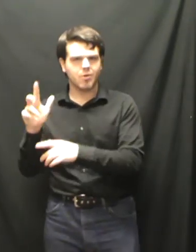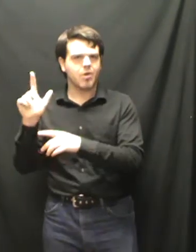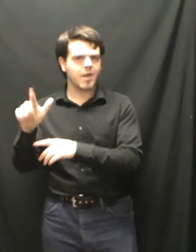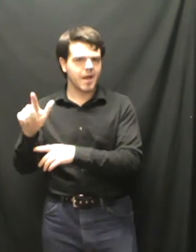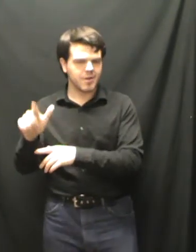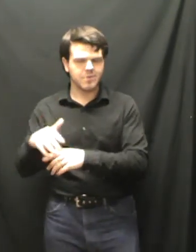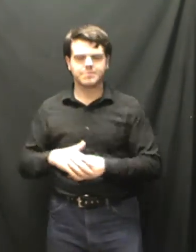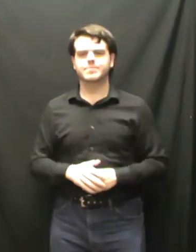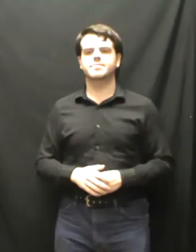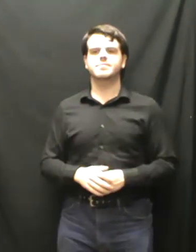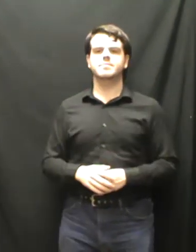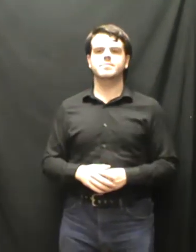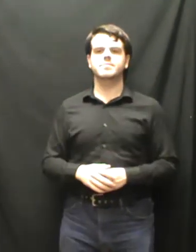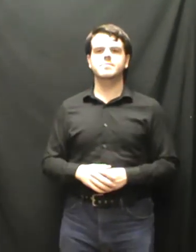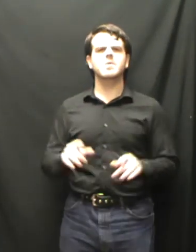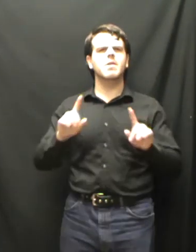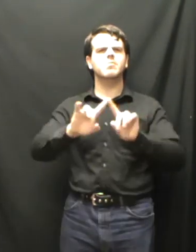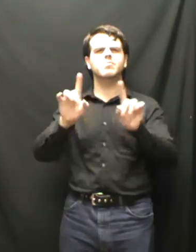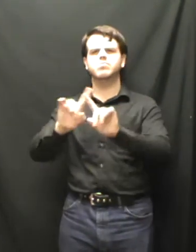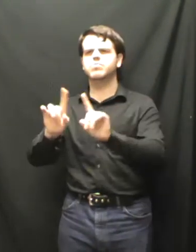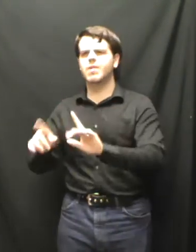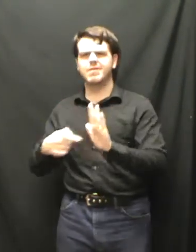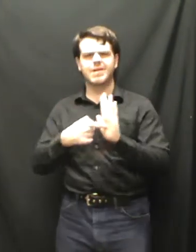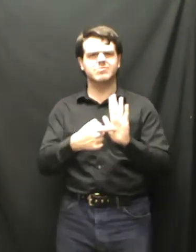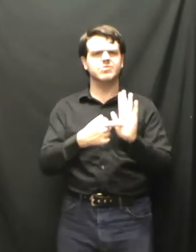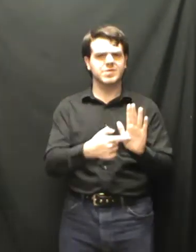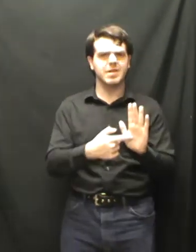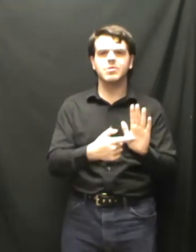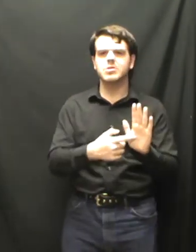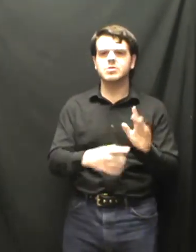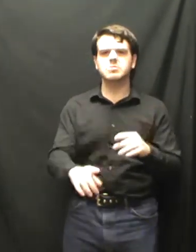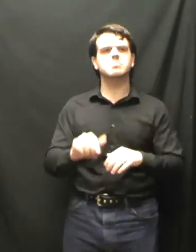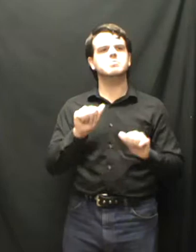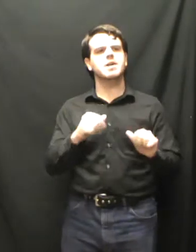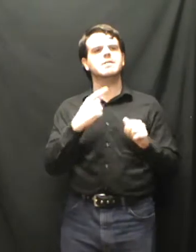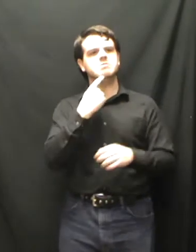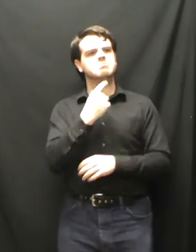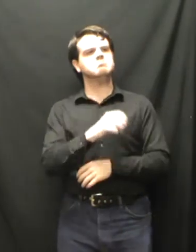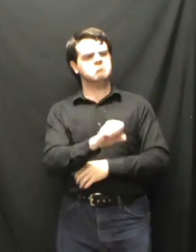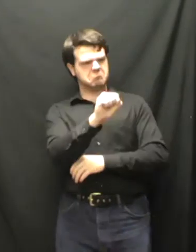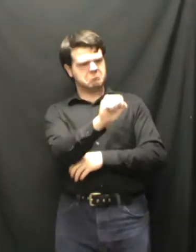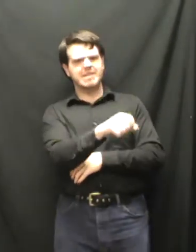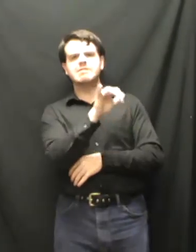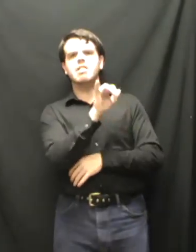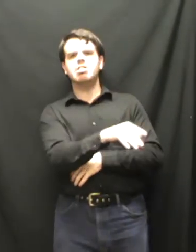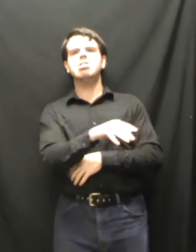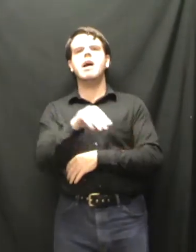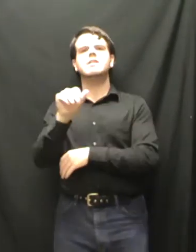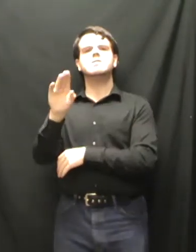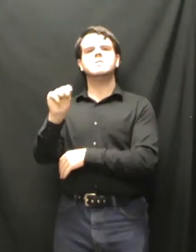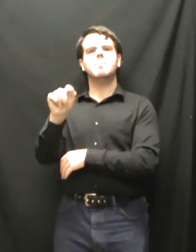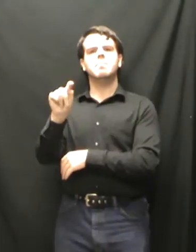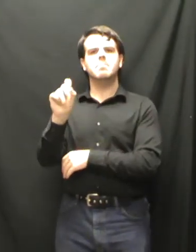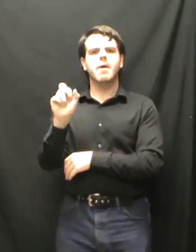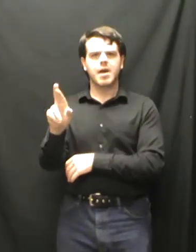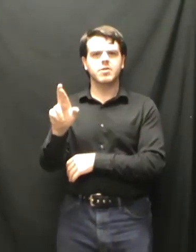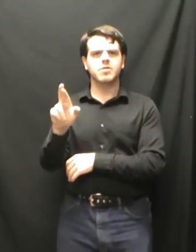stuff all around you that we would say, yes, this is matter. There are very few things that we can touch and